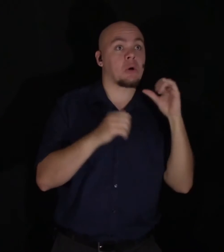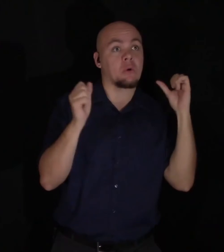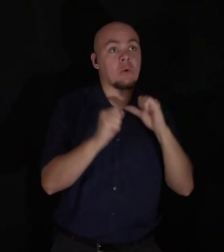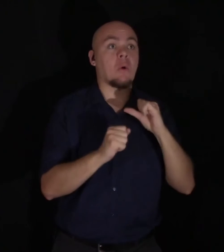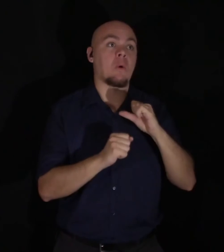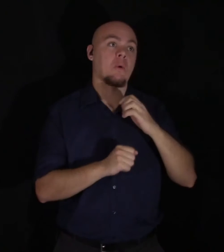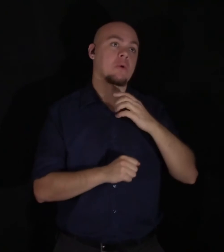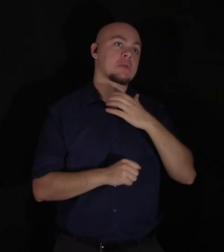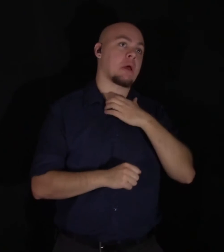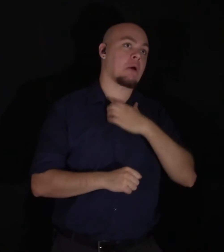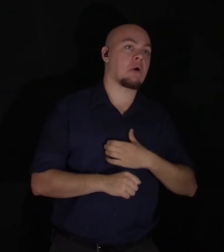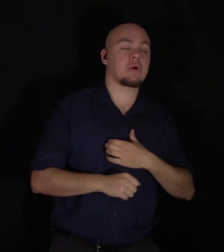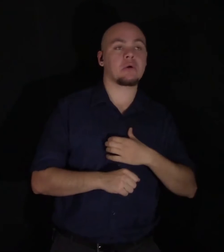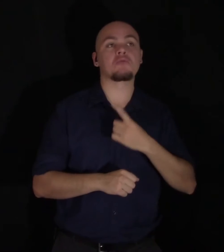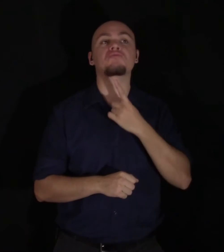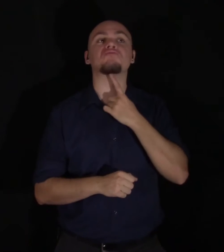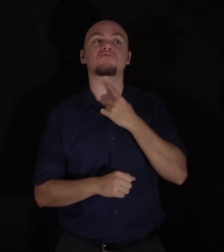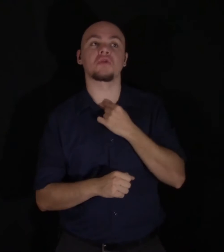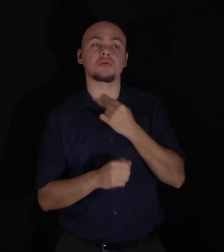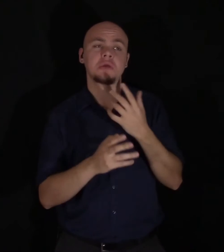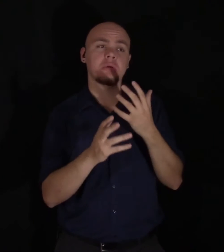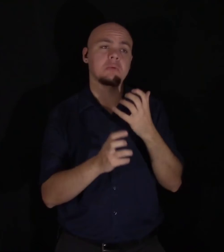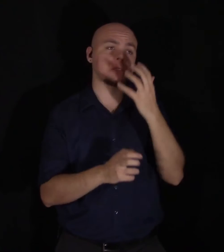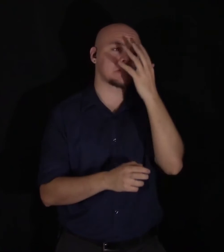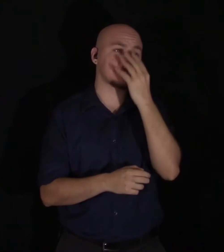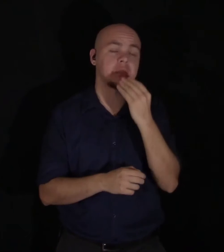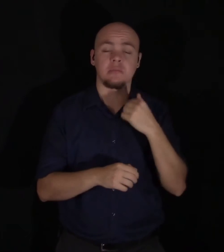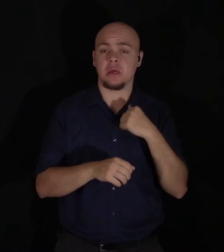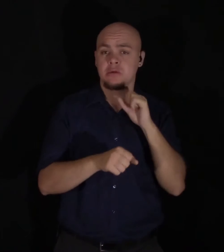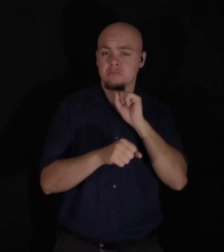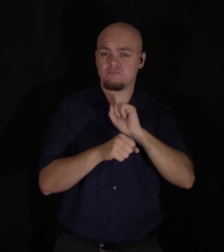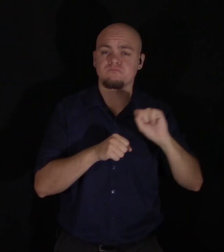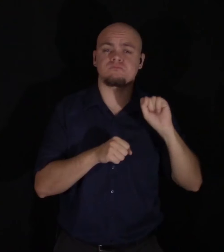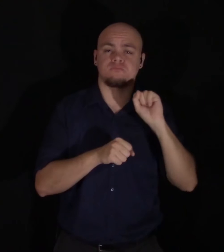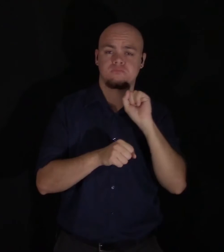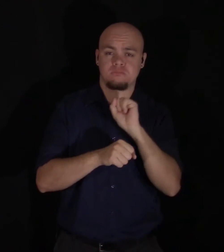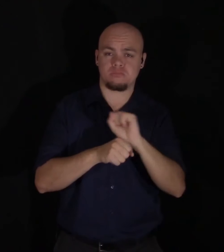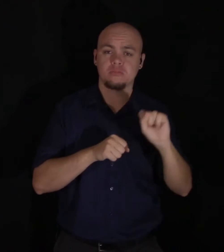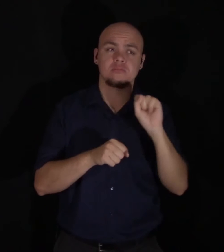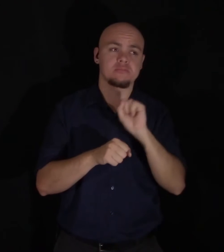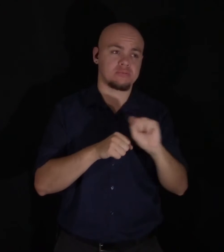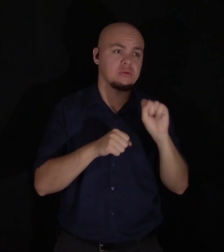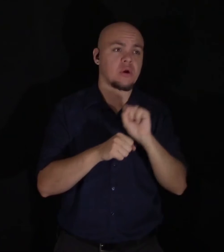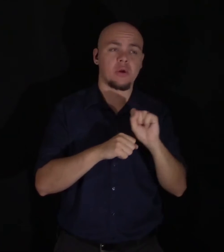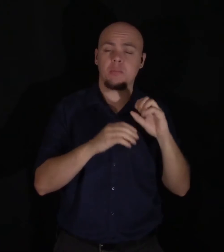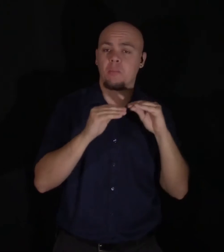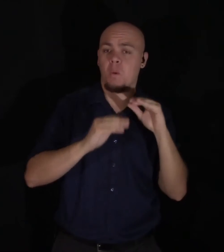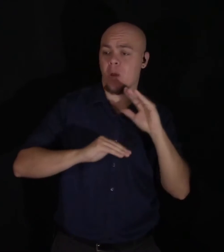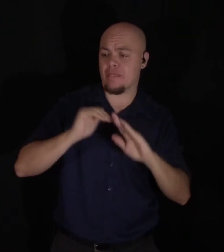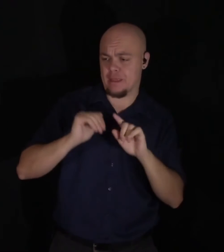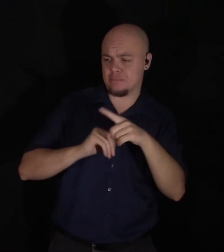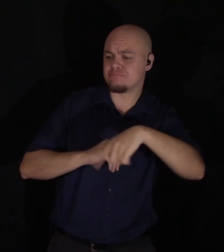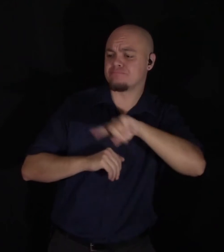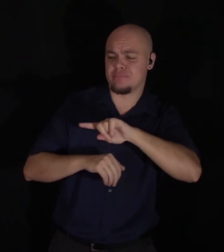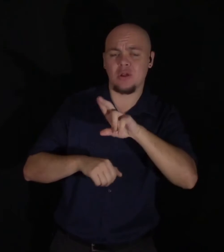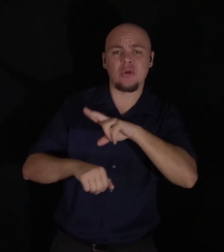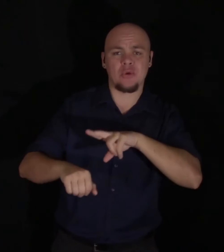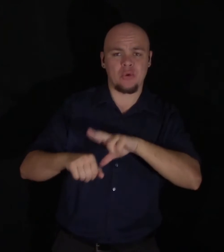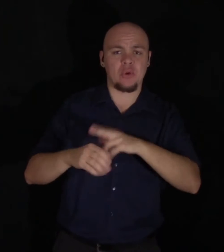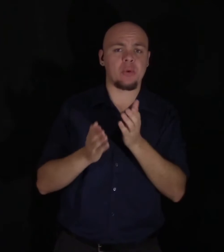and want of sleep. I often worked harder than the common sailors during the day, and devoted my nights